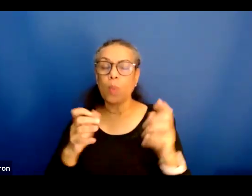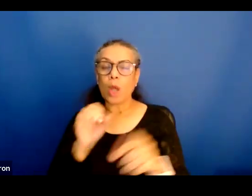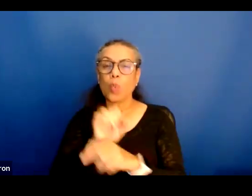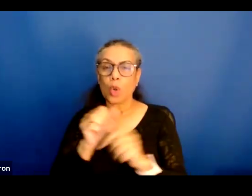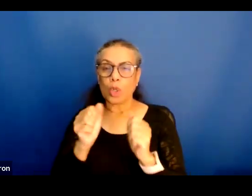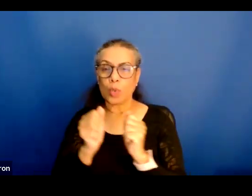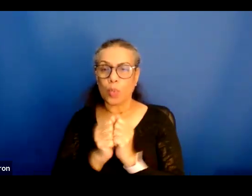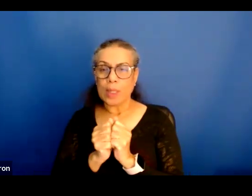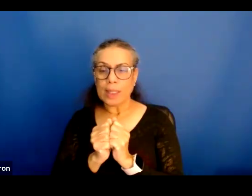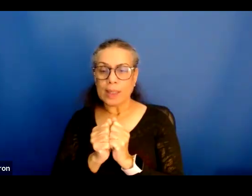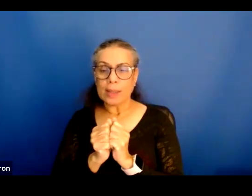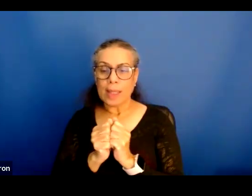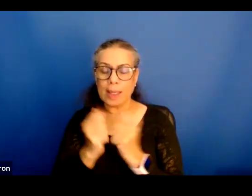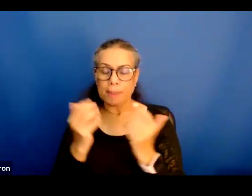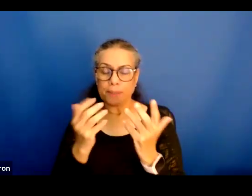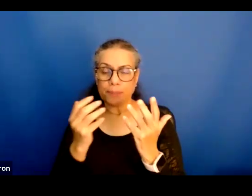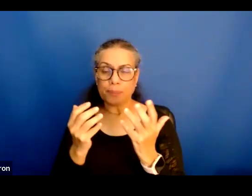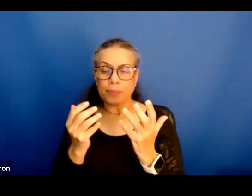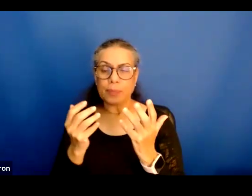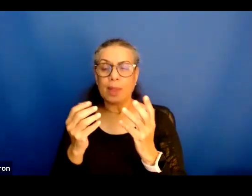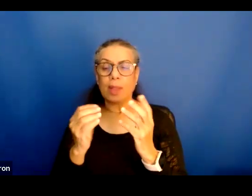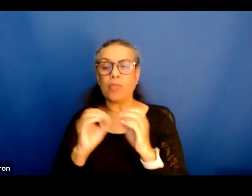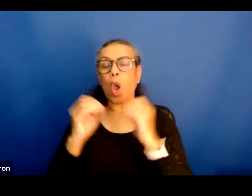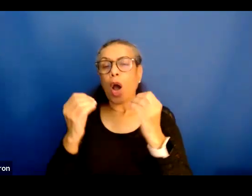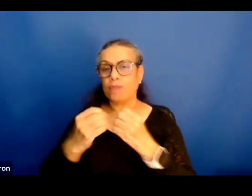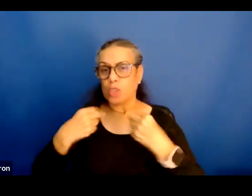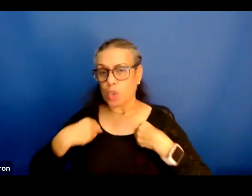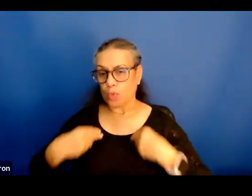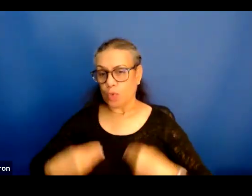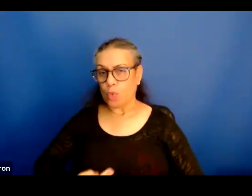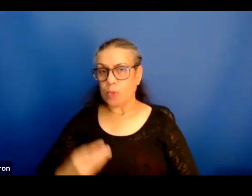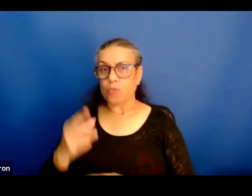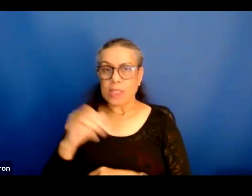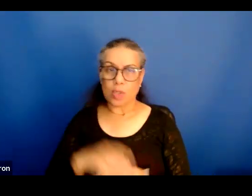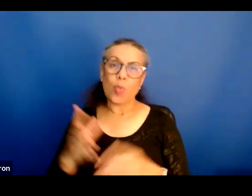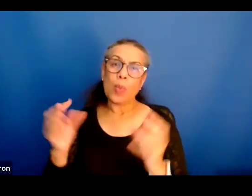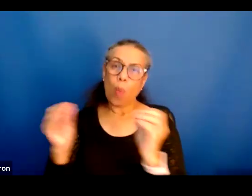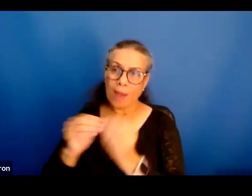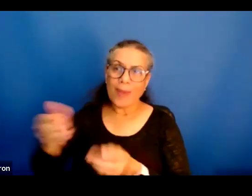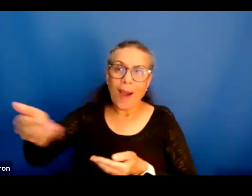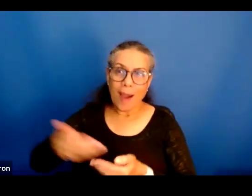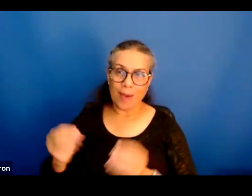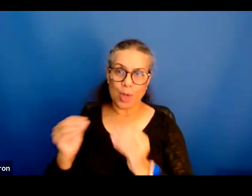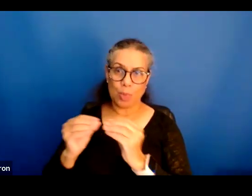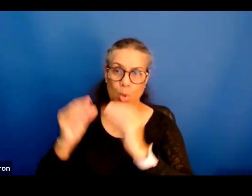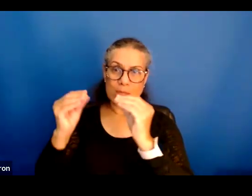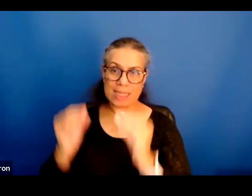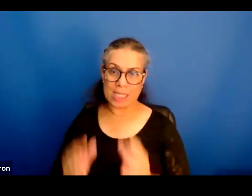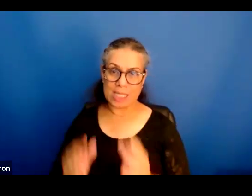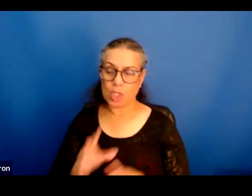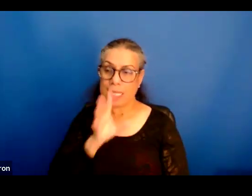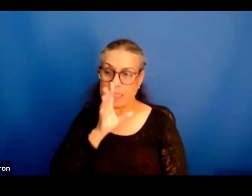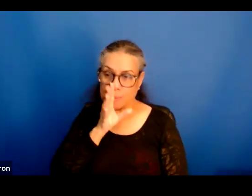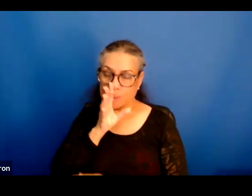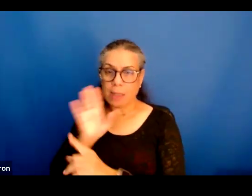Office of Human Resources and working to hire more teachers that speak the languages